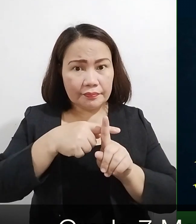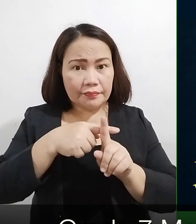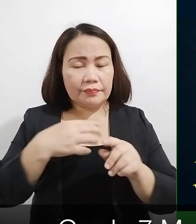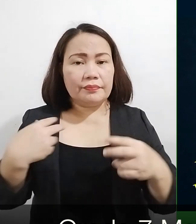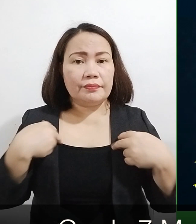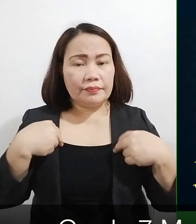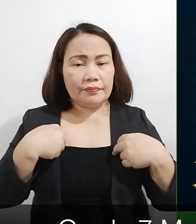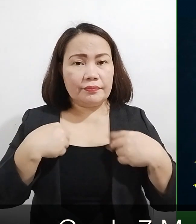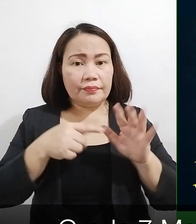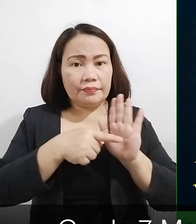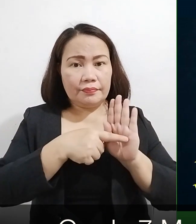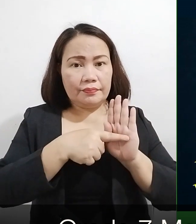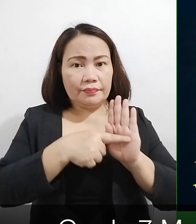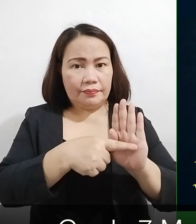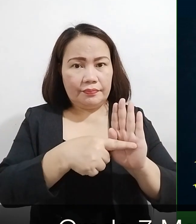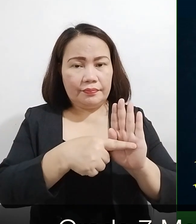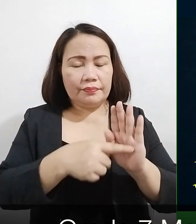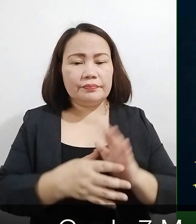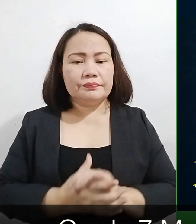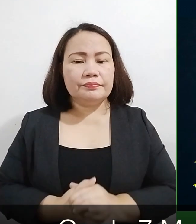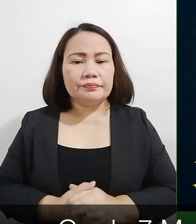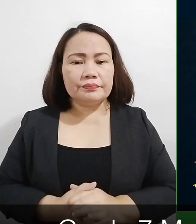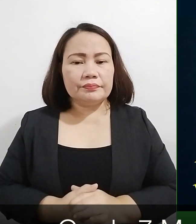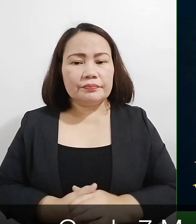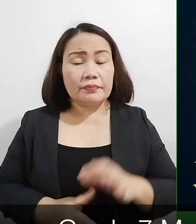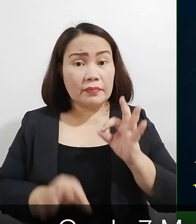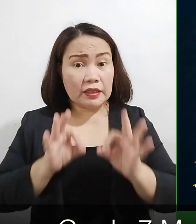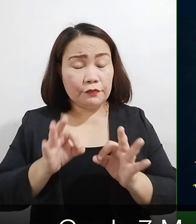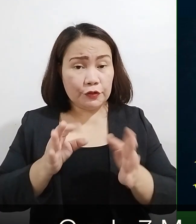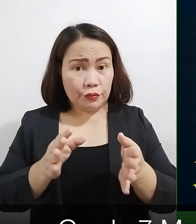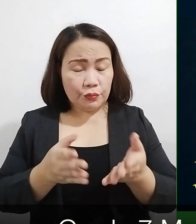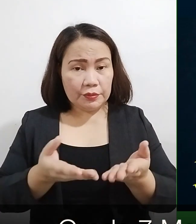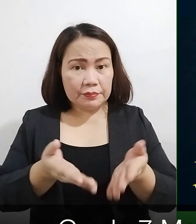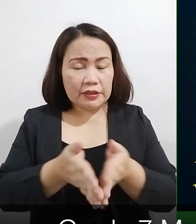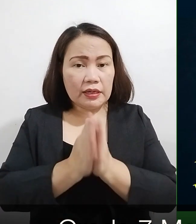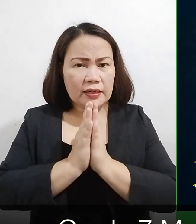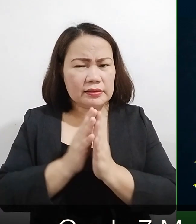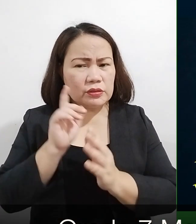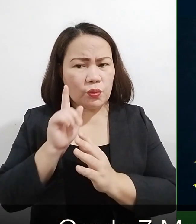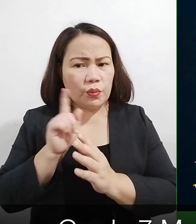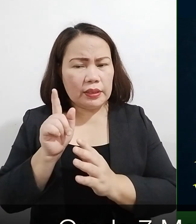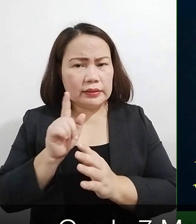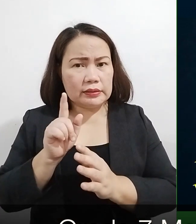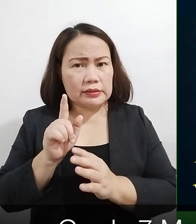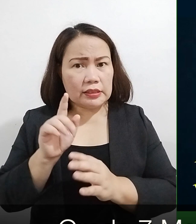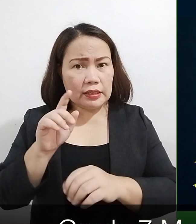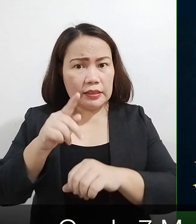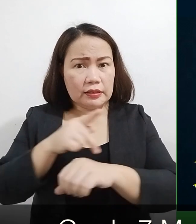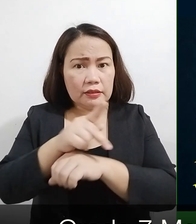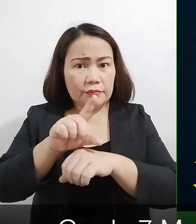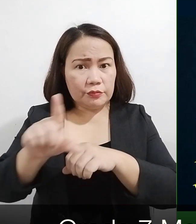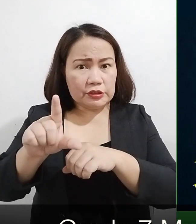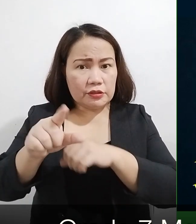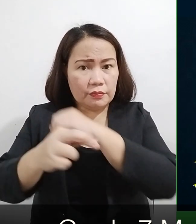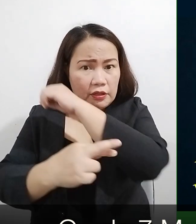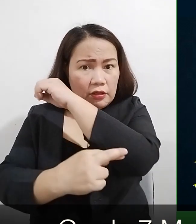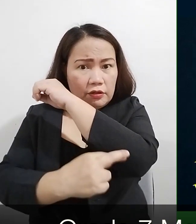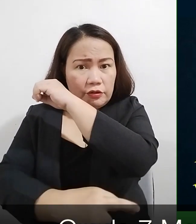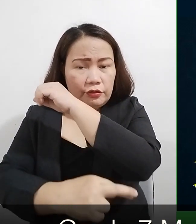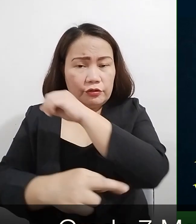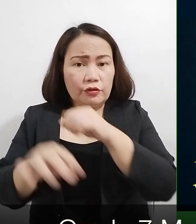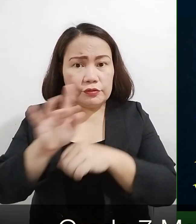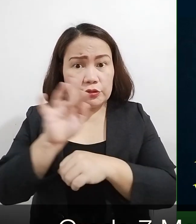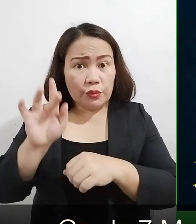nung kanina, positive, negative rin po tayo. Okay? So, if you will be asked, what is the principal